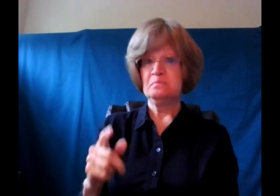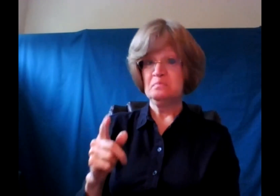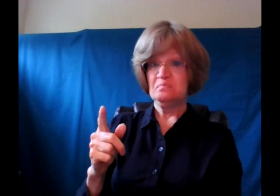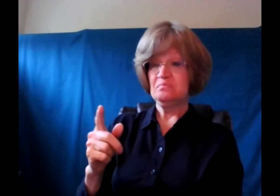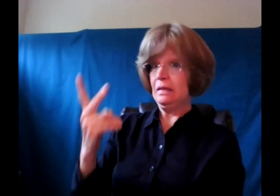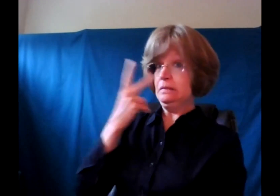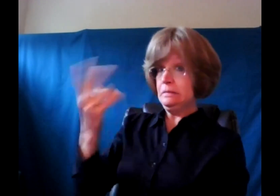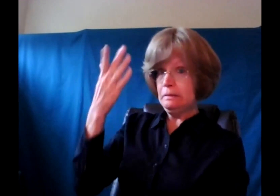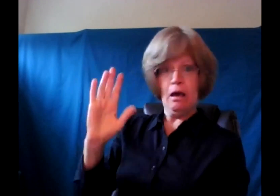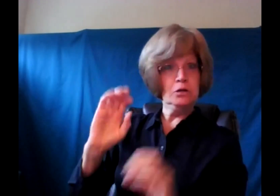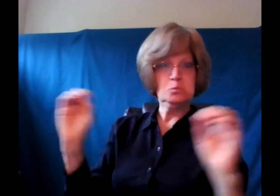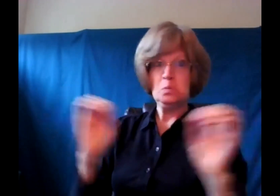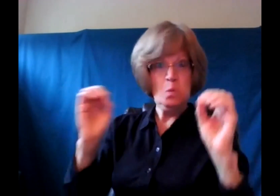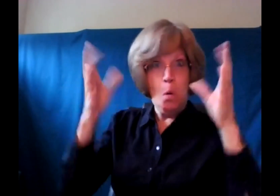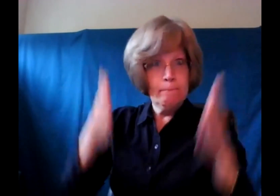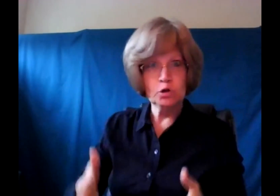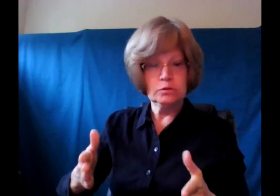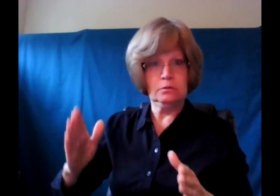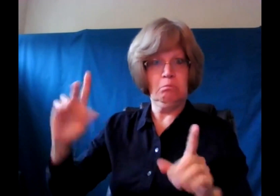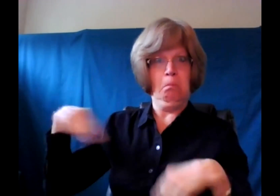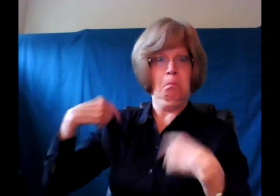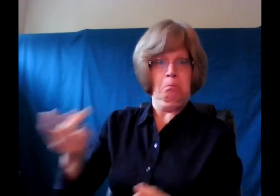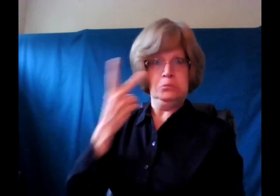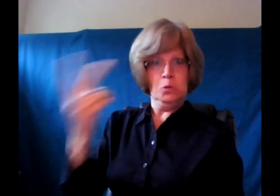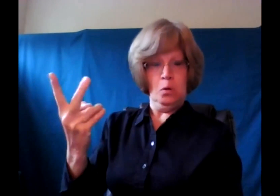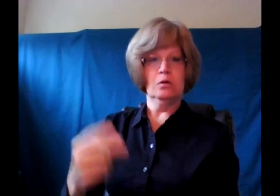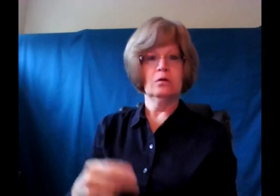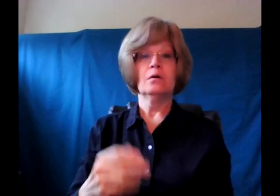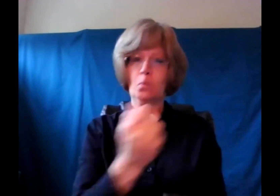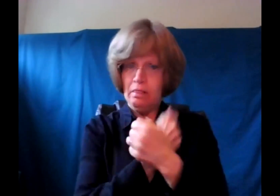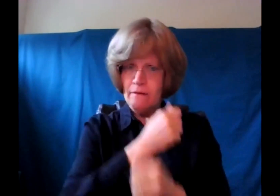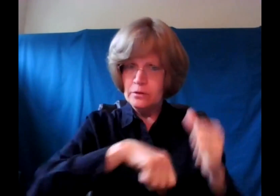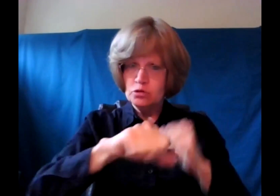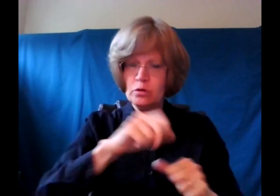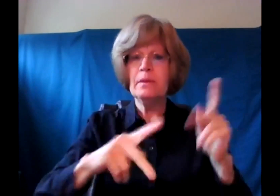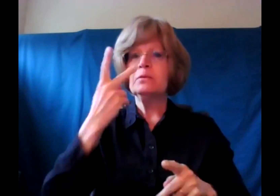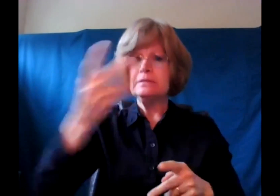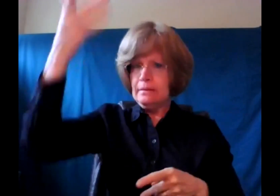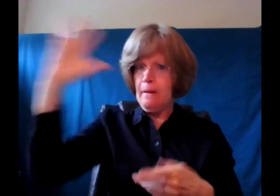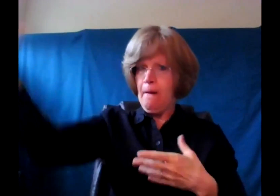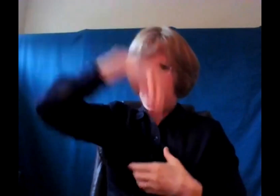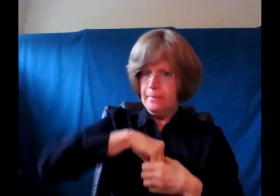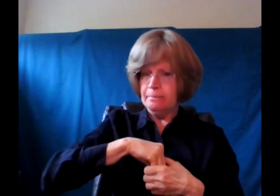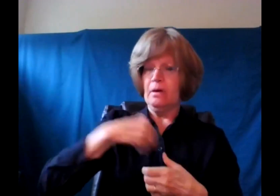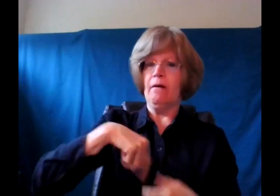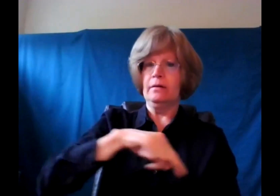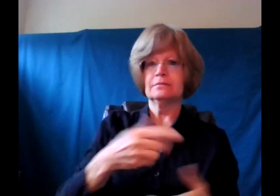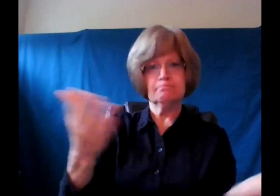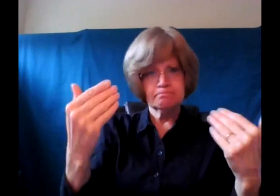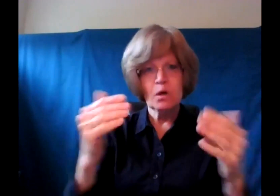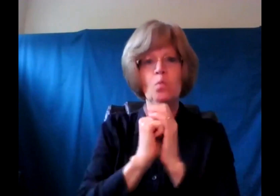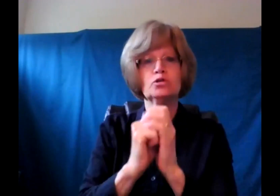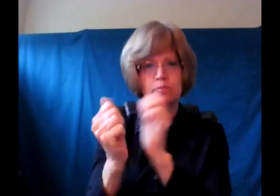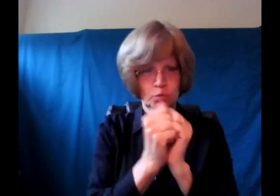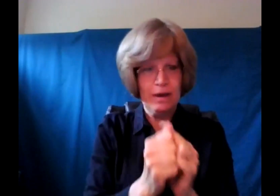No one has ever seen God. When we love one another, people see that God lives in us. Come, let us